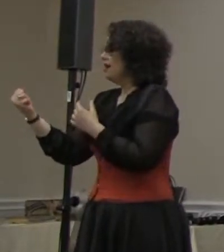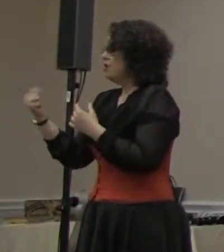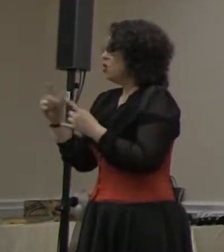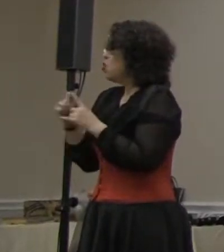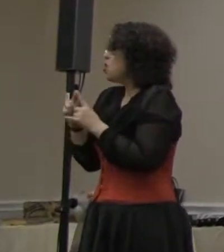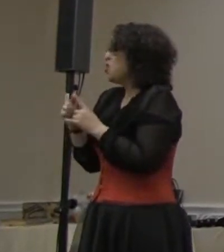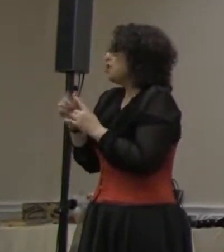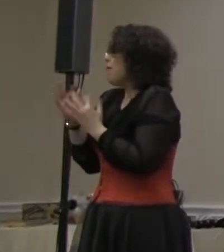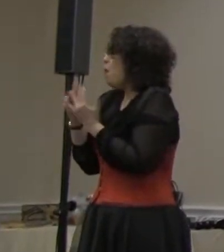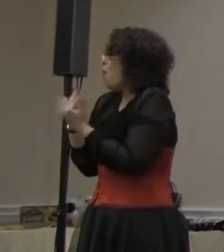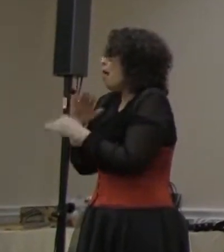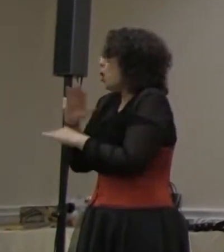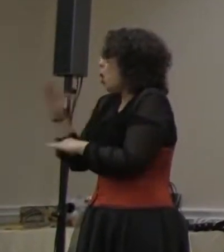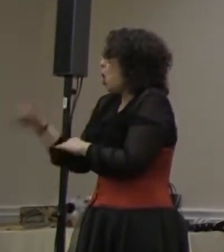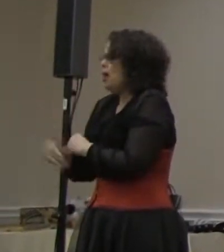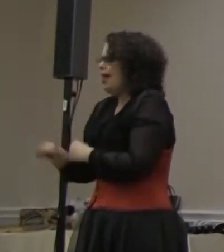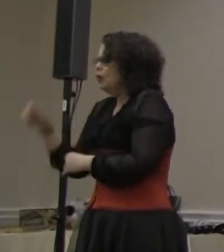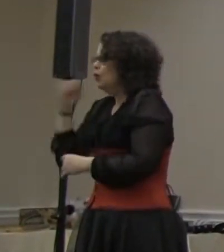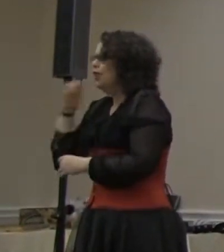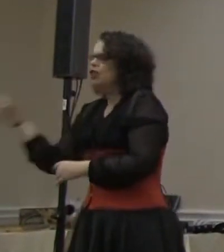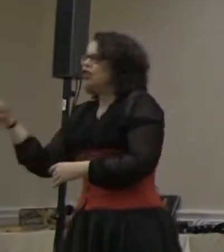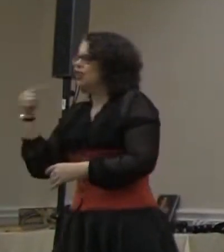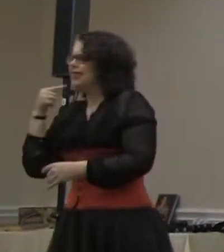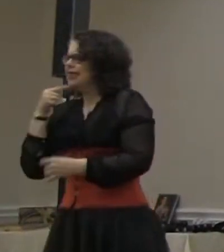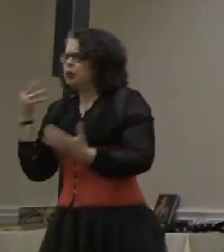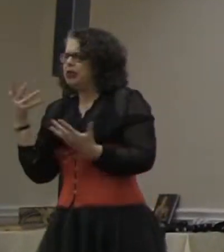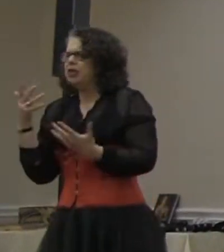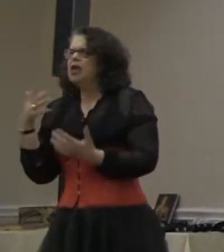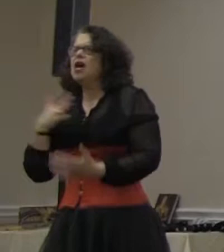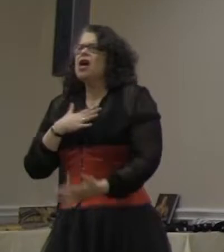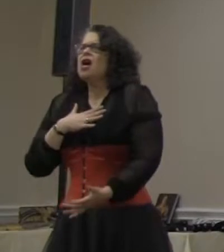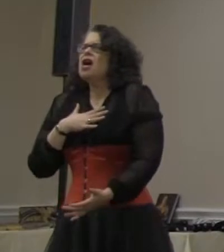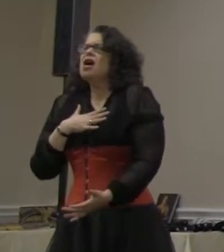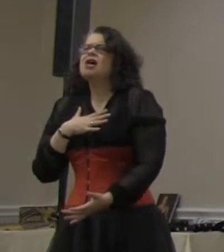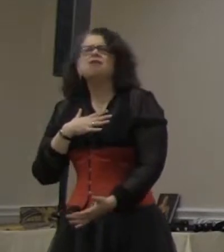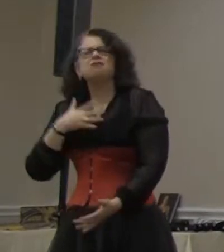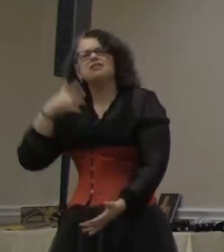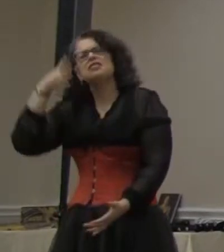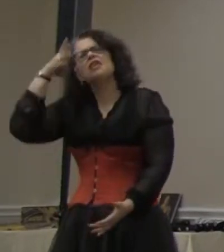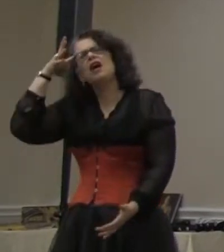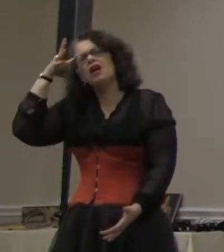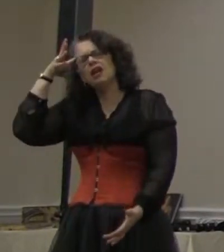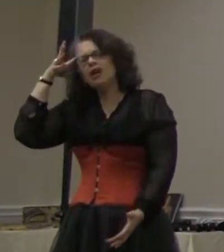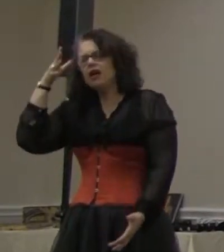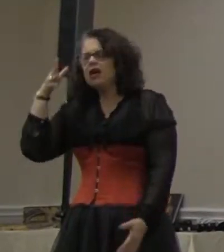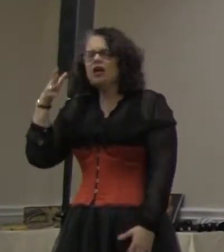been waiting all night to hear. Oh, Daddy.